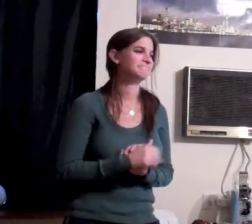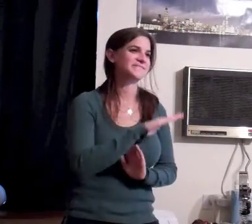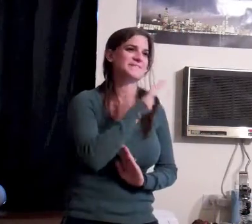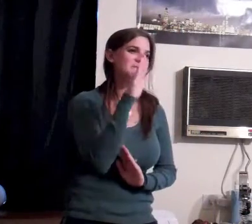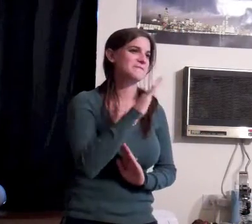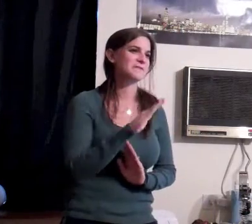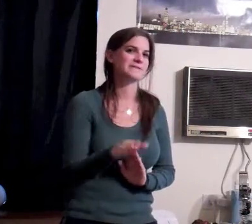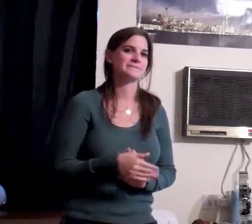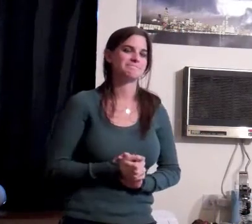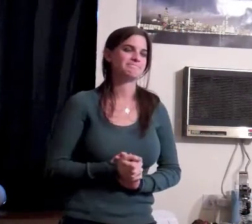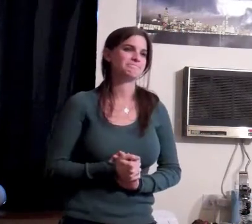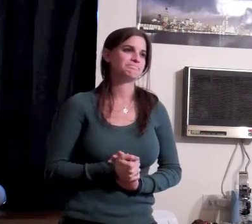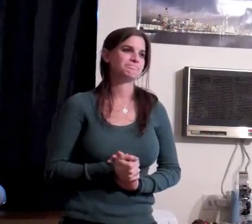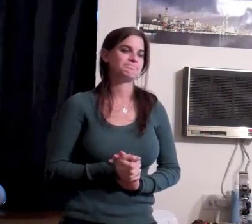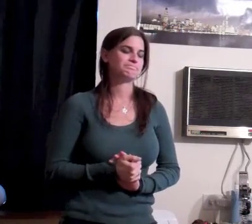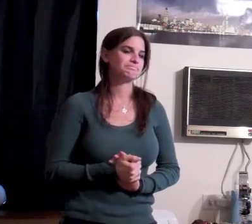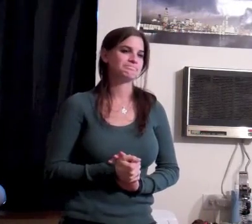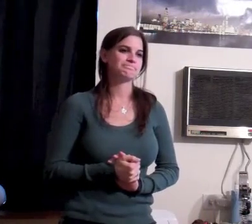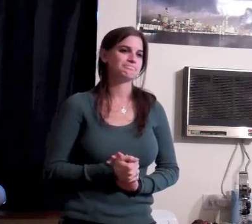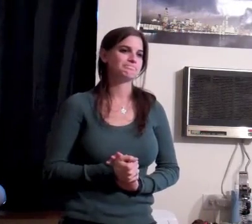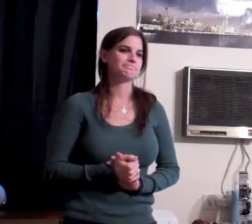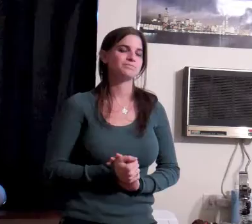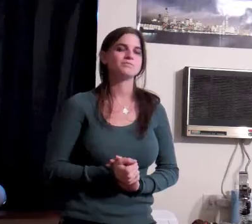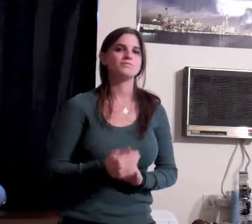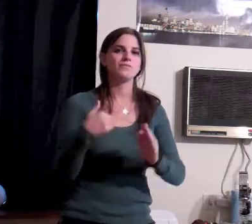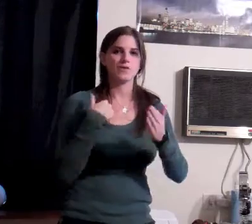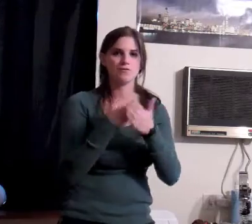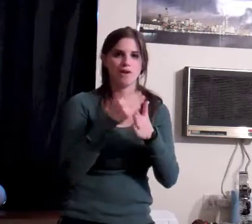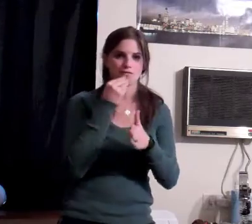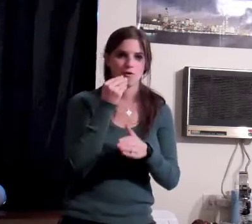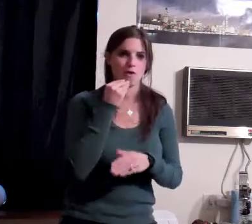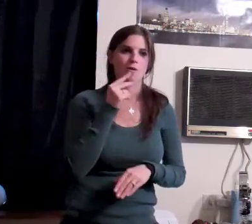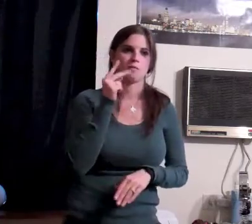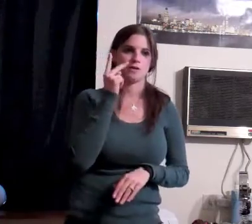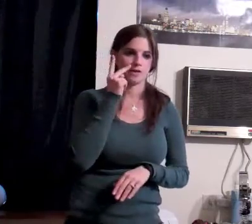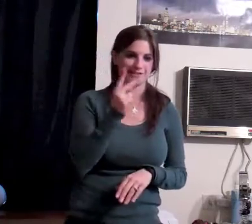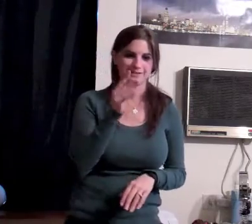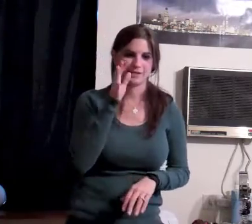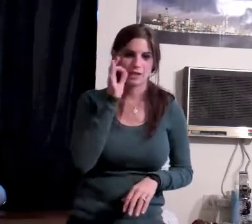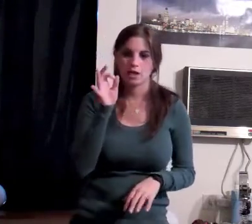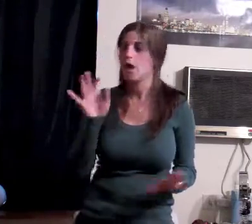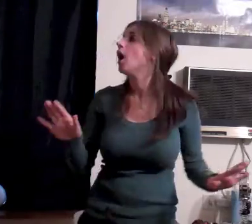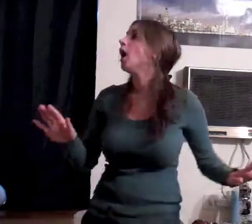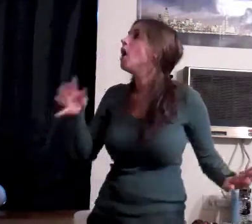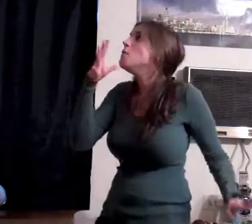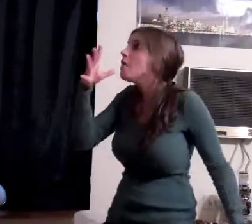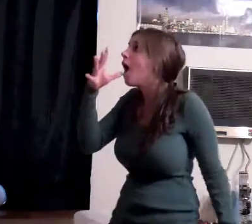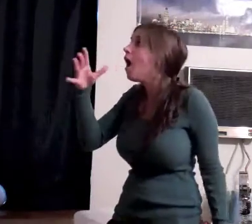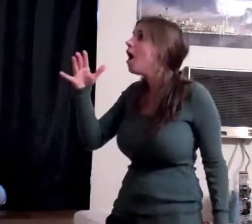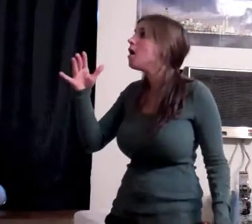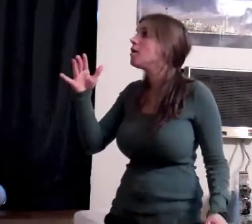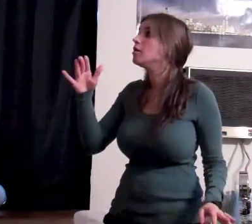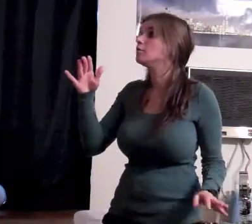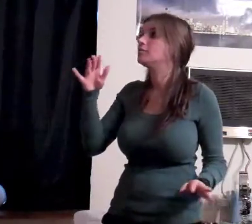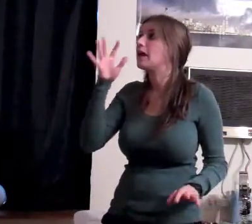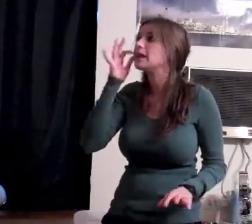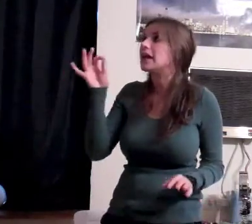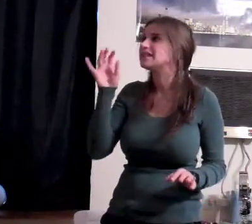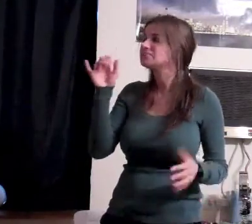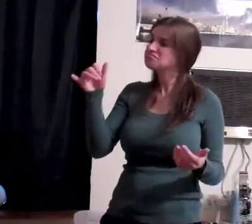Not how we do it. Then we got home, and we see the cat, and she goes, Mom, how do cats do it? And I go, oh, it's the same. It's basically the same. And then she got